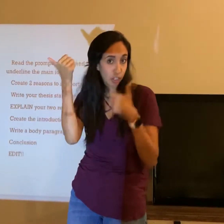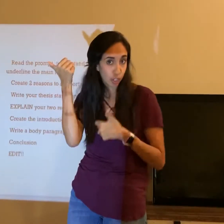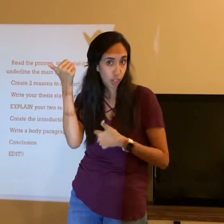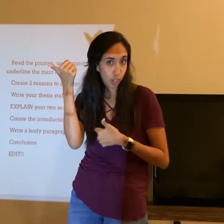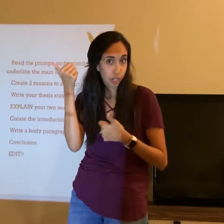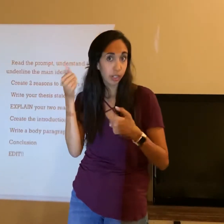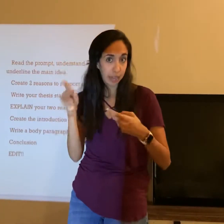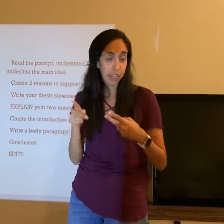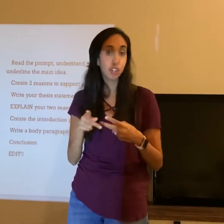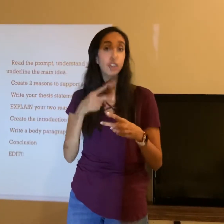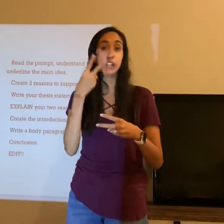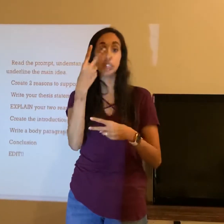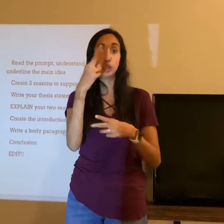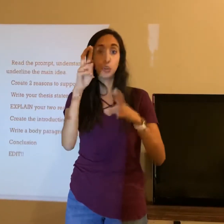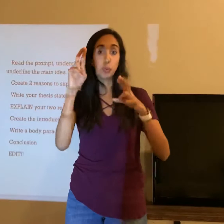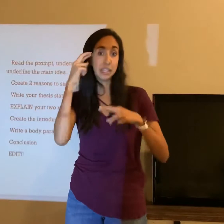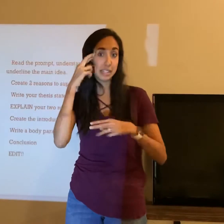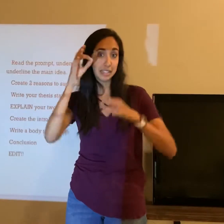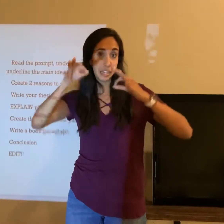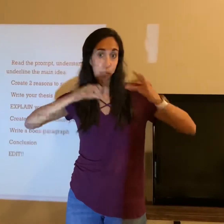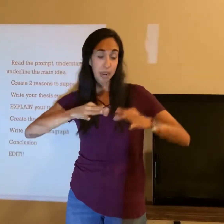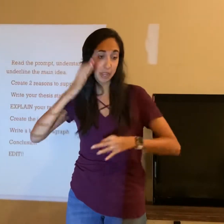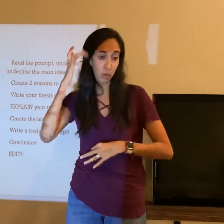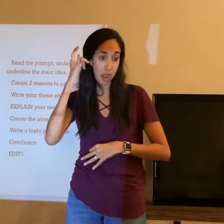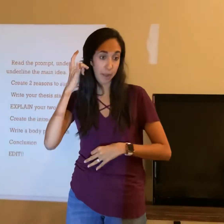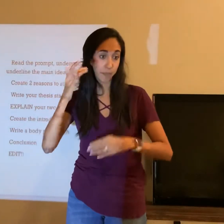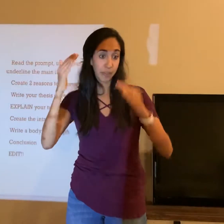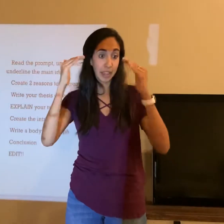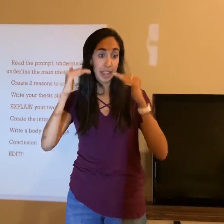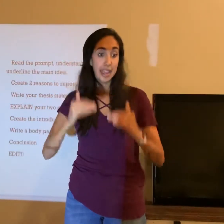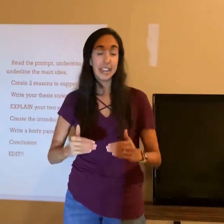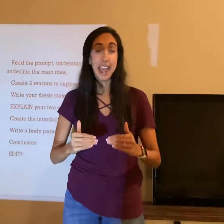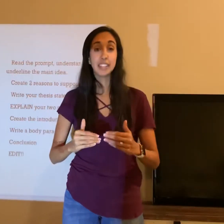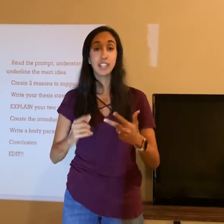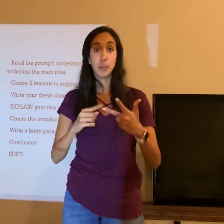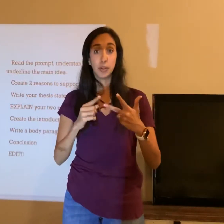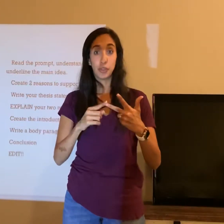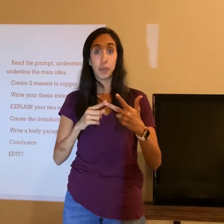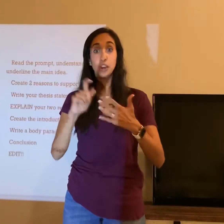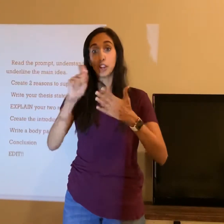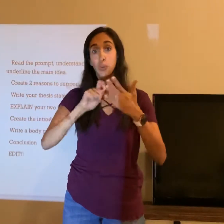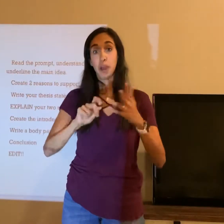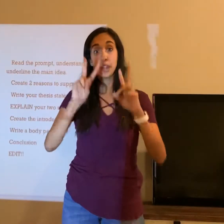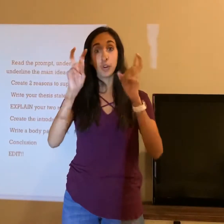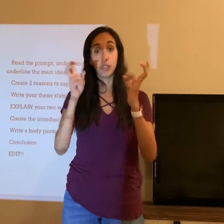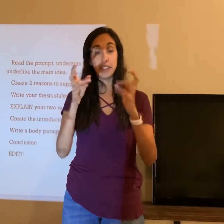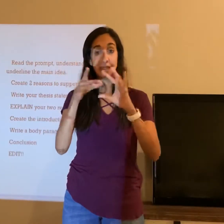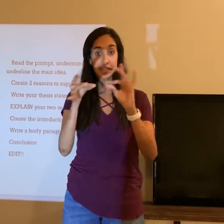faster. Okay, so you need 2 reasons explaining why. Next, number 3, you're gonna write your thesis